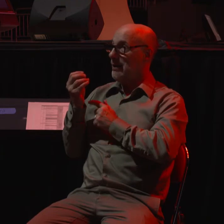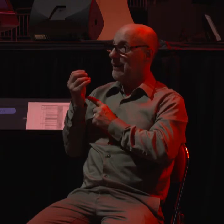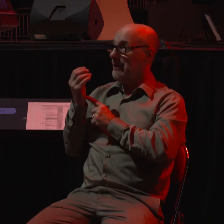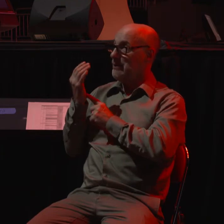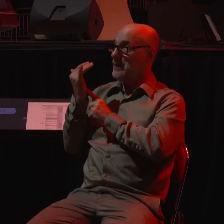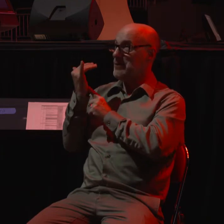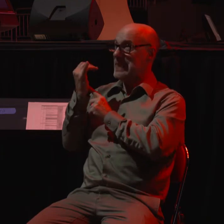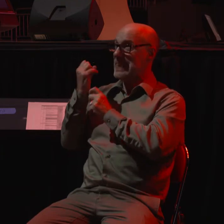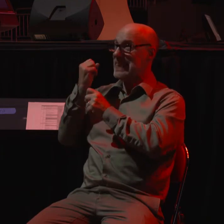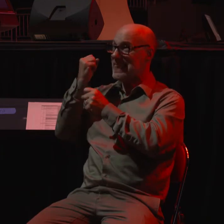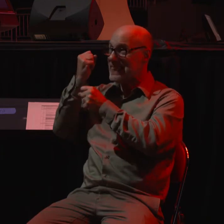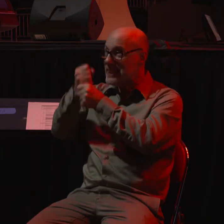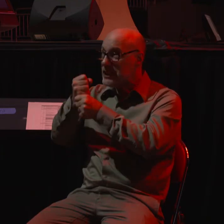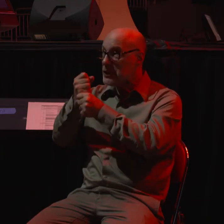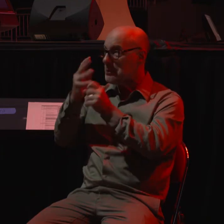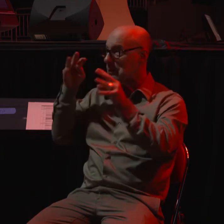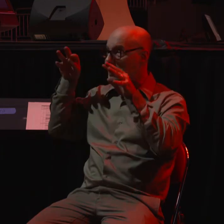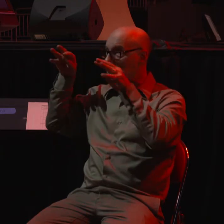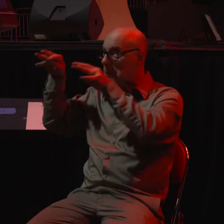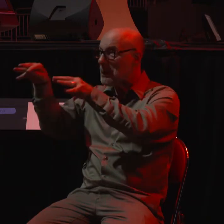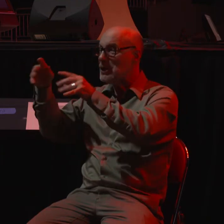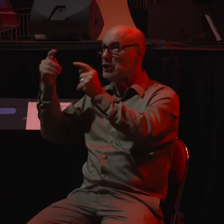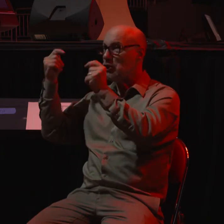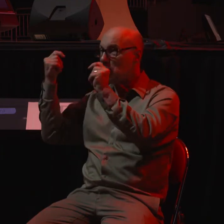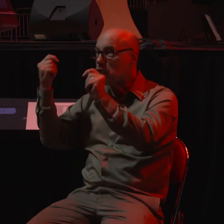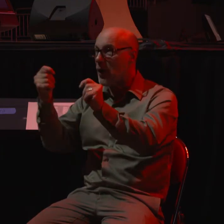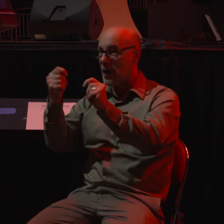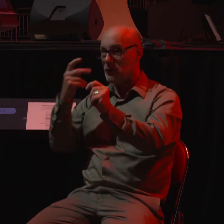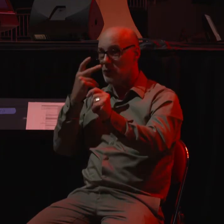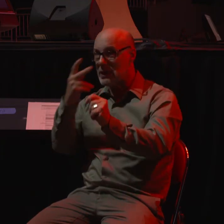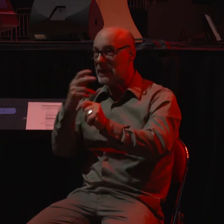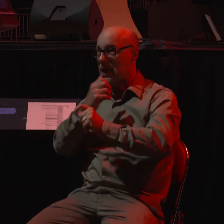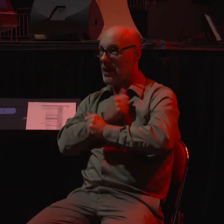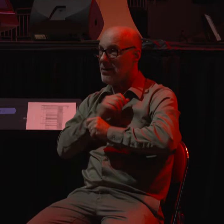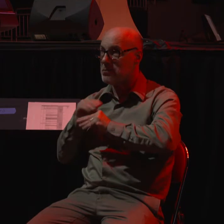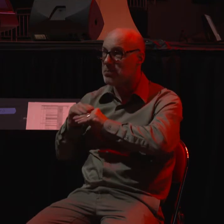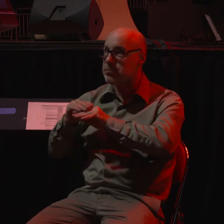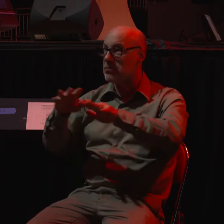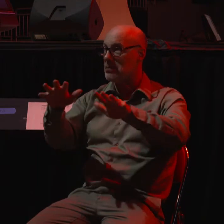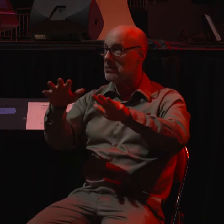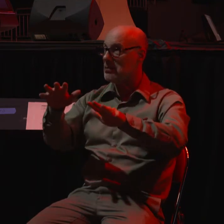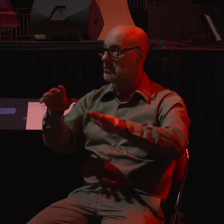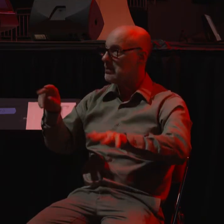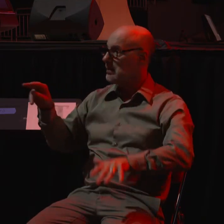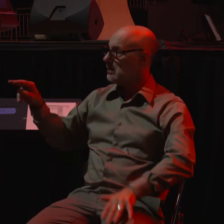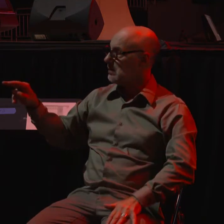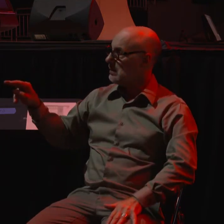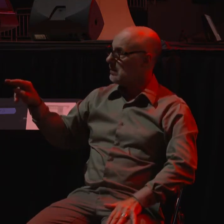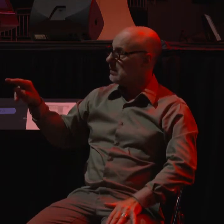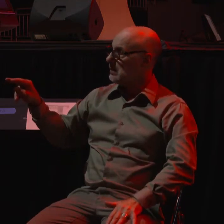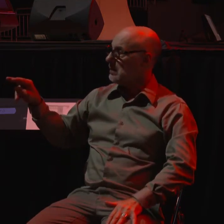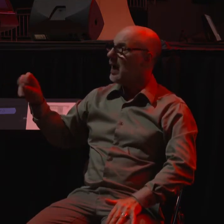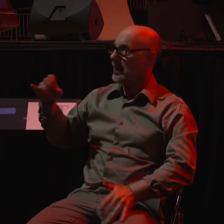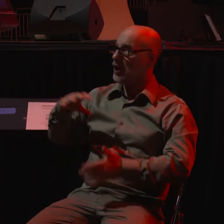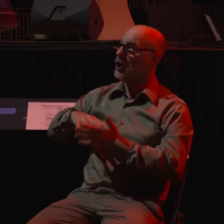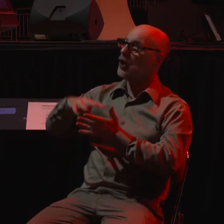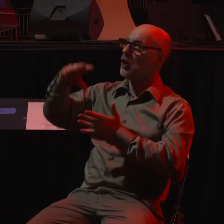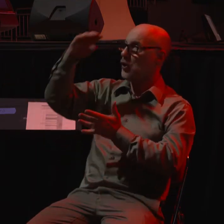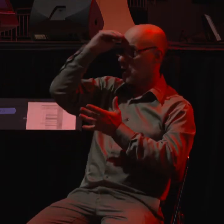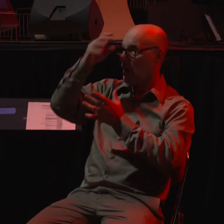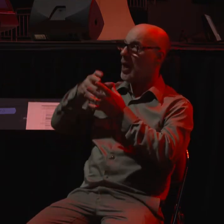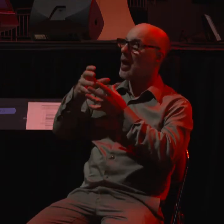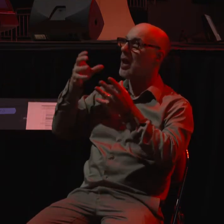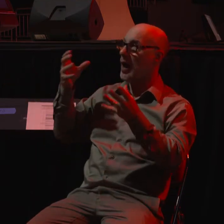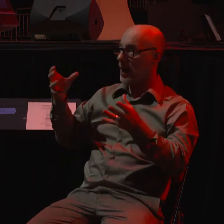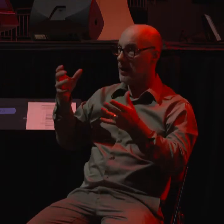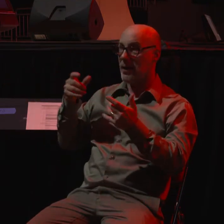eye trying to forward that agenda. That actually helps and serves me as a pastor today in trying to commend the gospel, get a